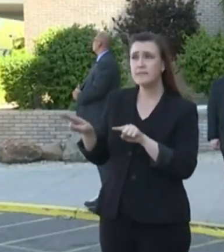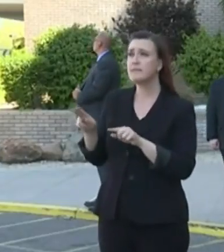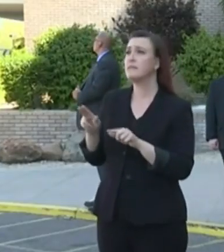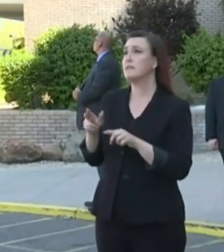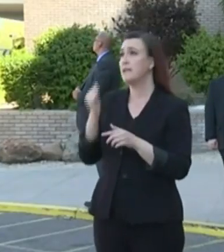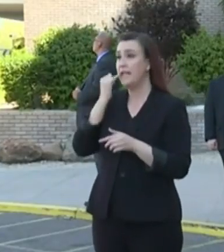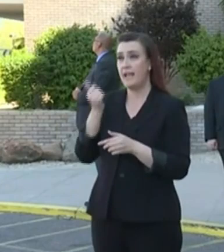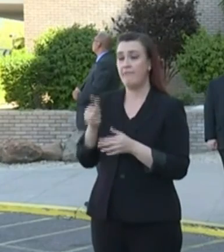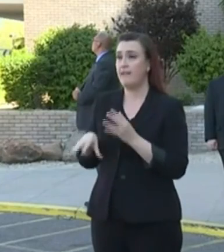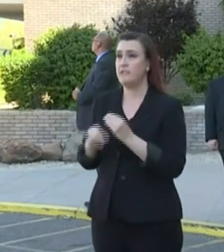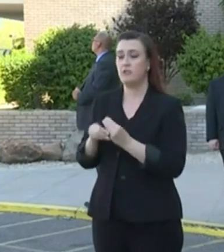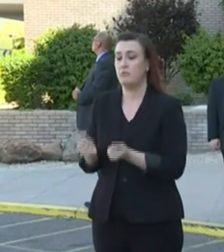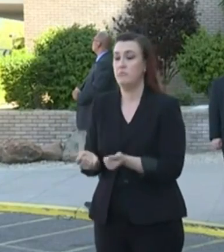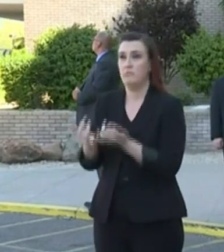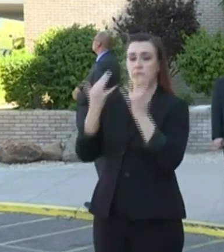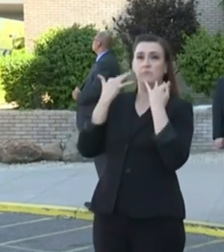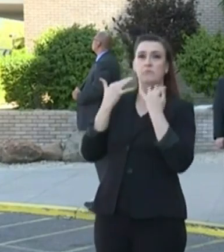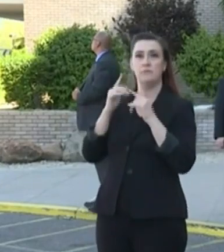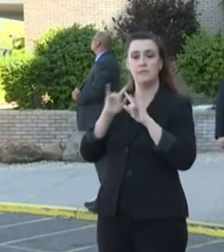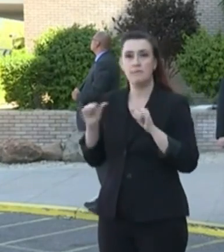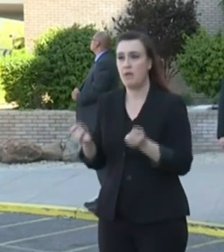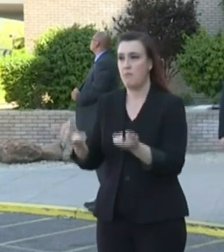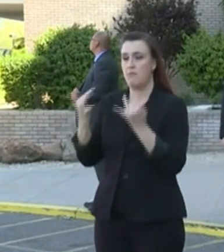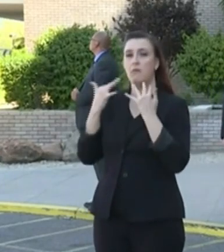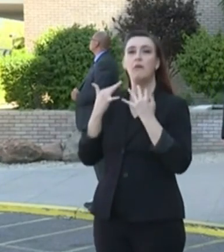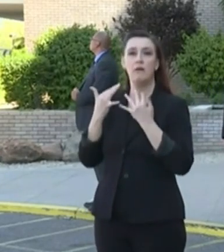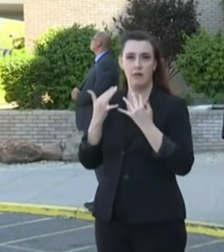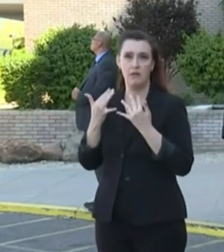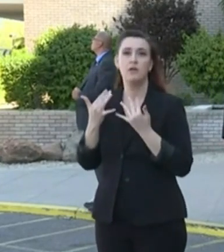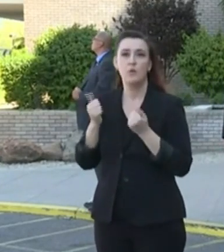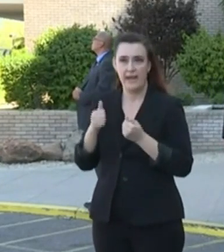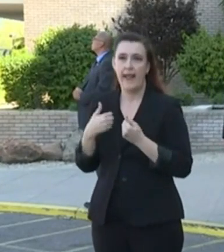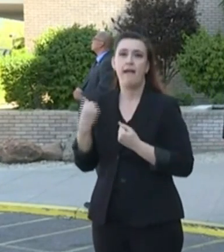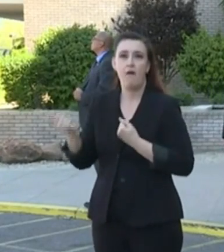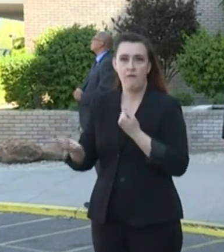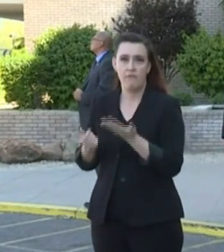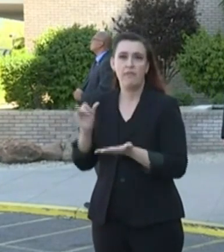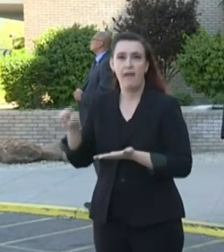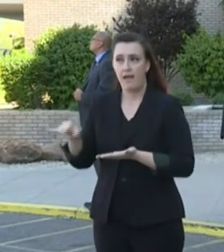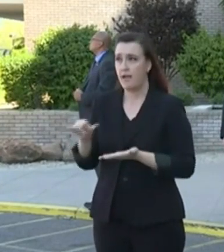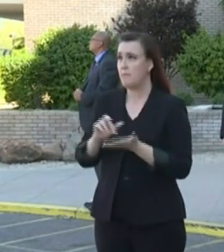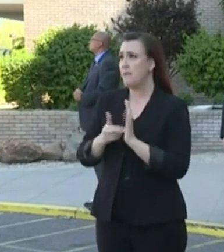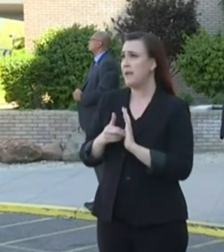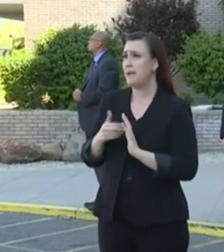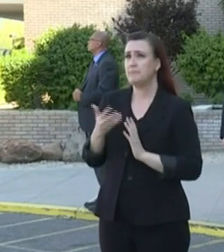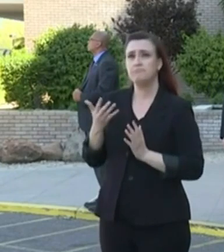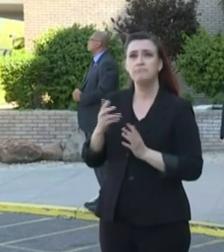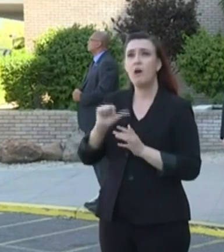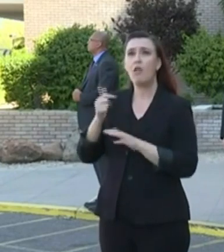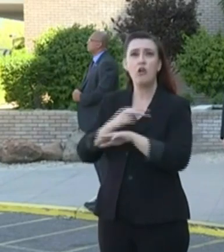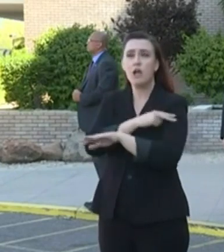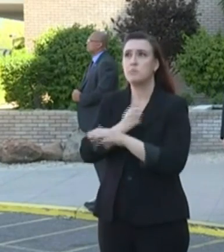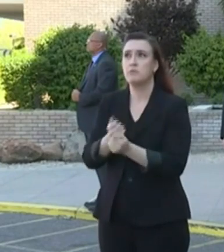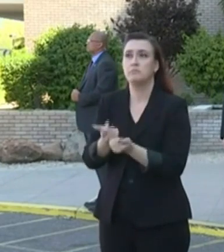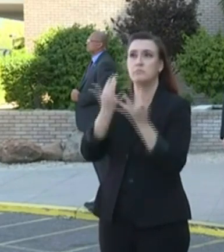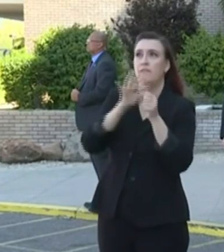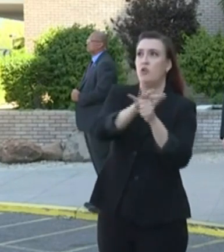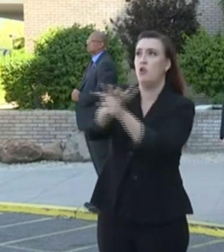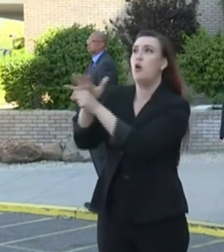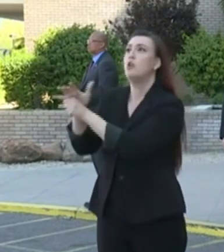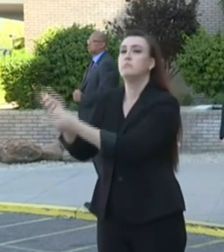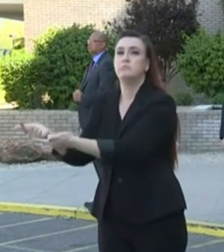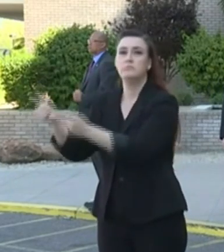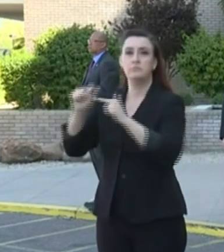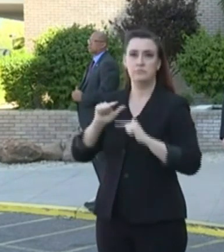for hospitals in Maricopa County, meaning if they need it, St. Luke's will relieve potential